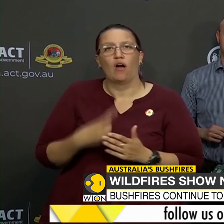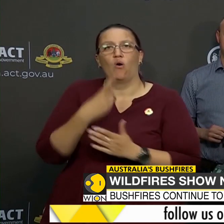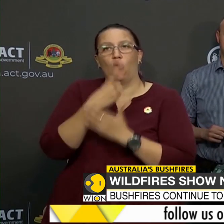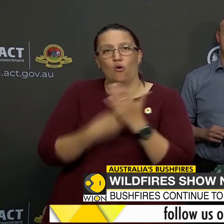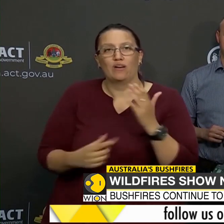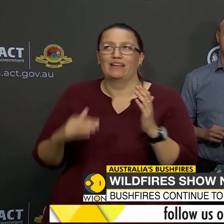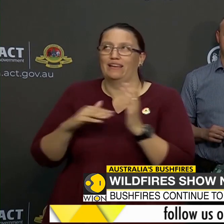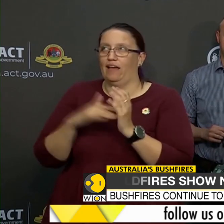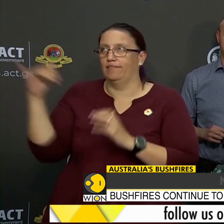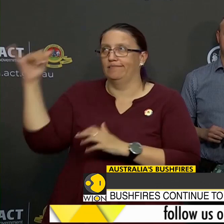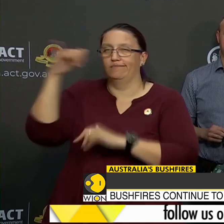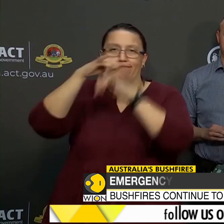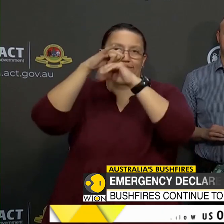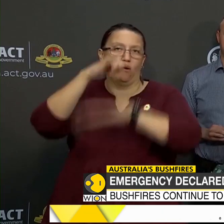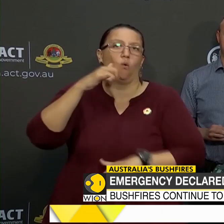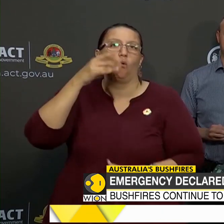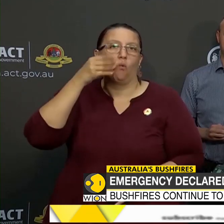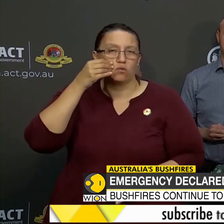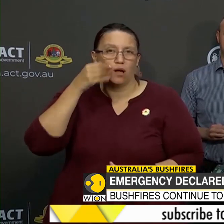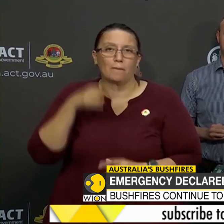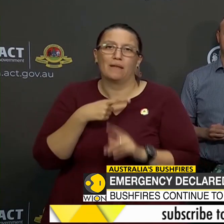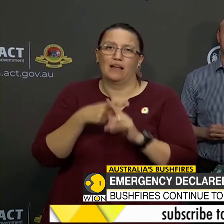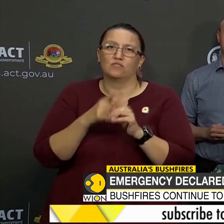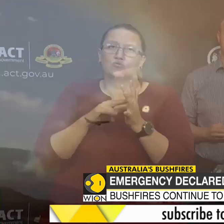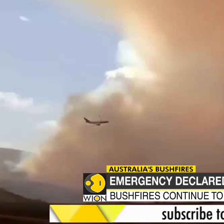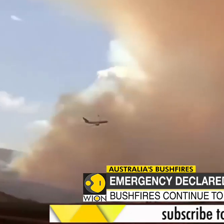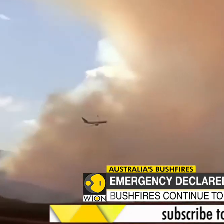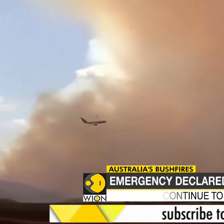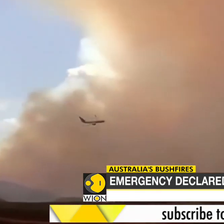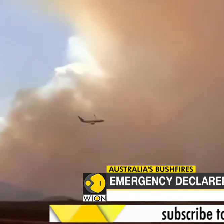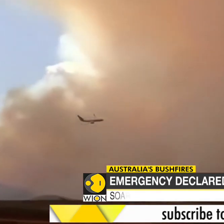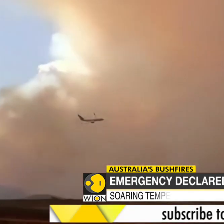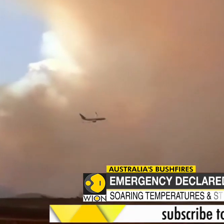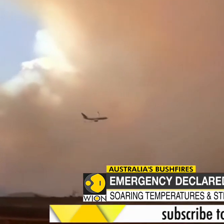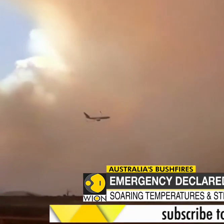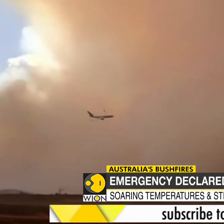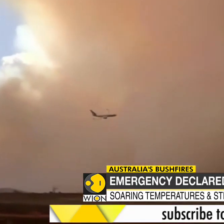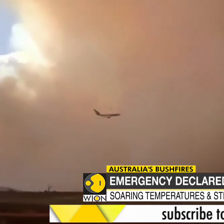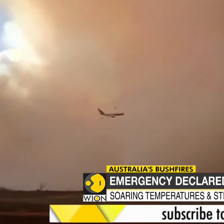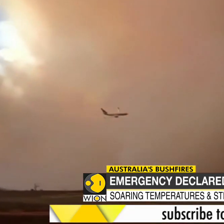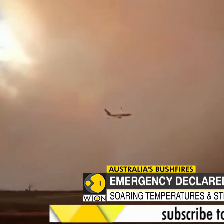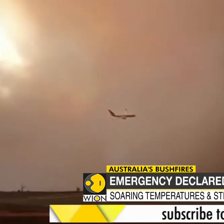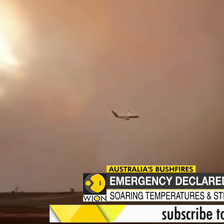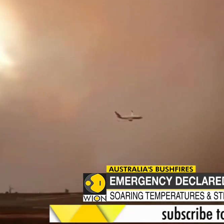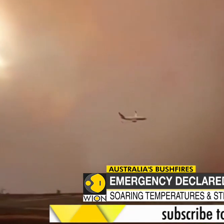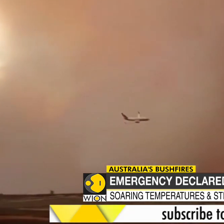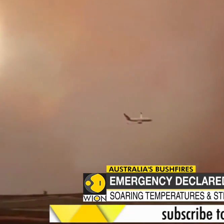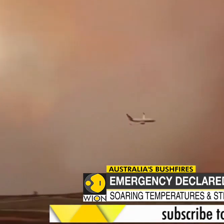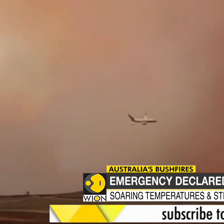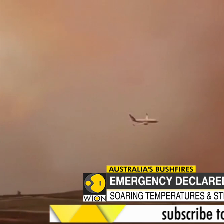attack is what we'll be undertaking alongside New South Wales this evening.